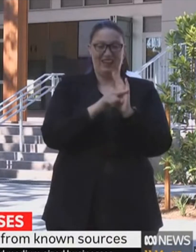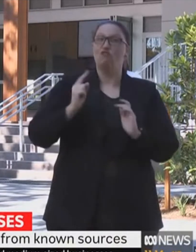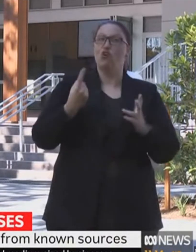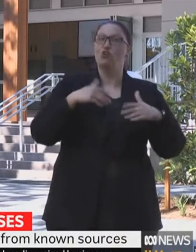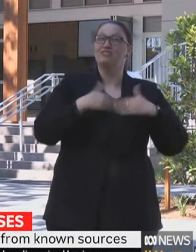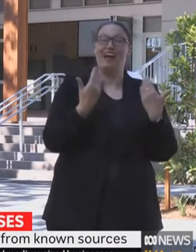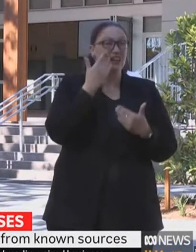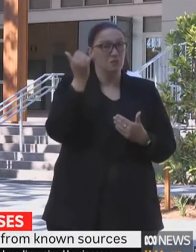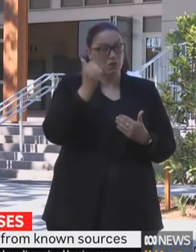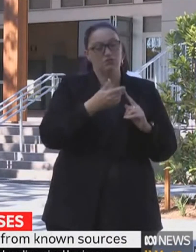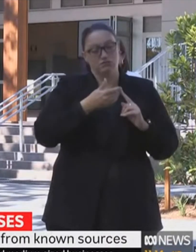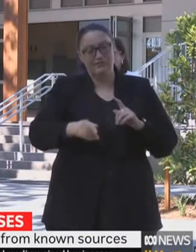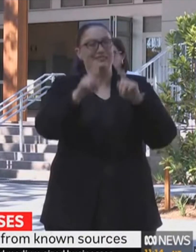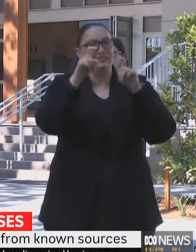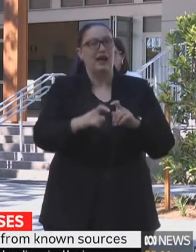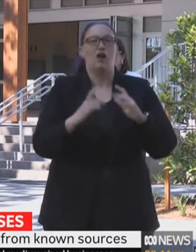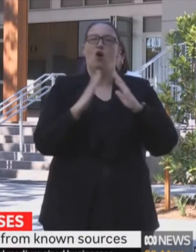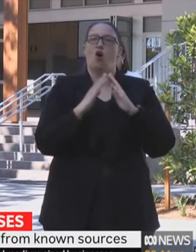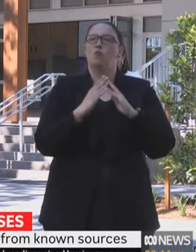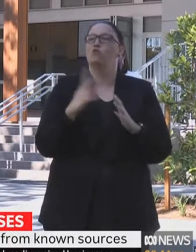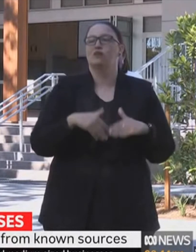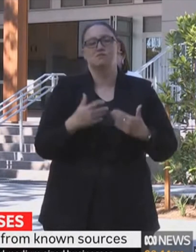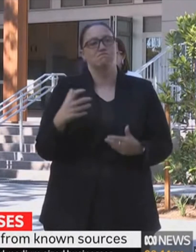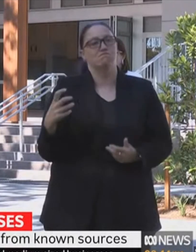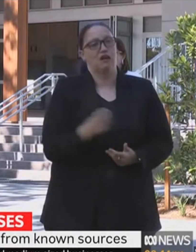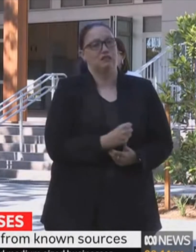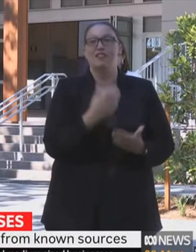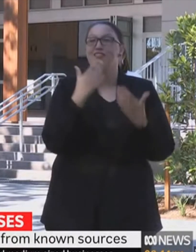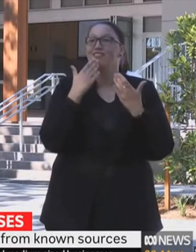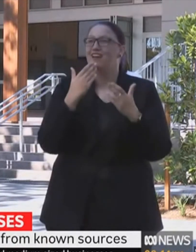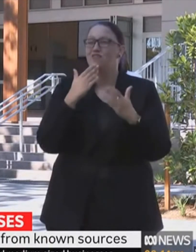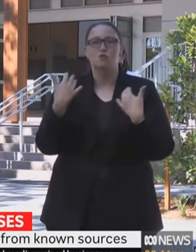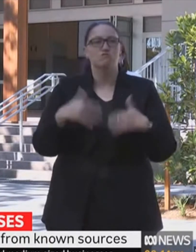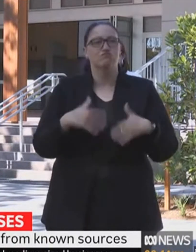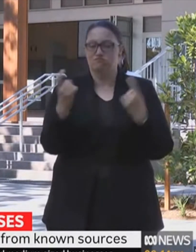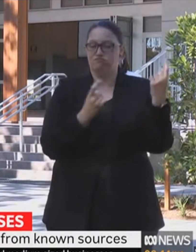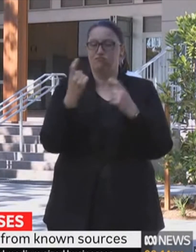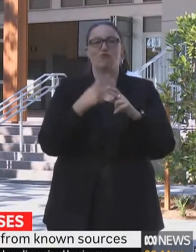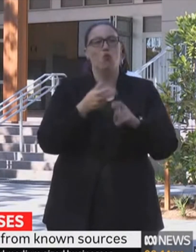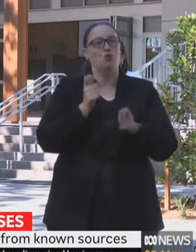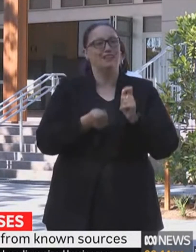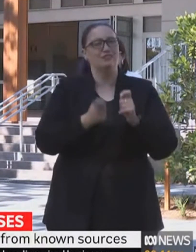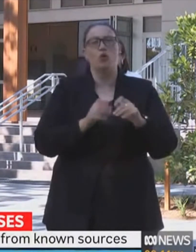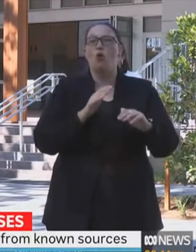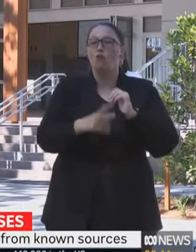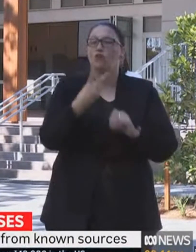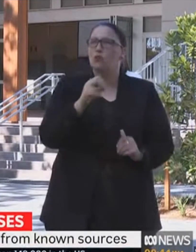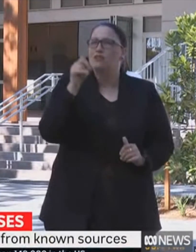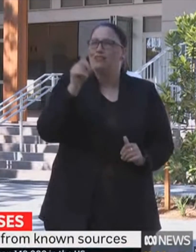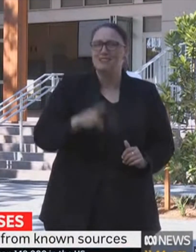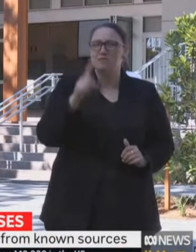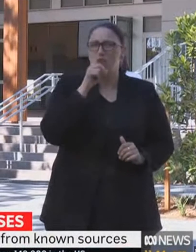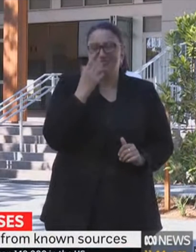want to thank record numbers of people who are coming forward to getting tested. We had over 20,000 people